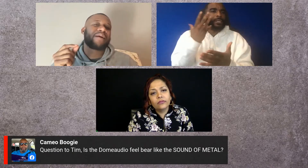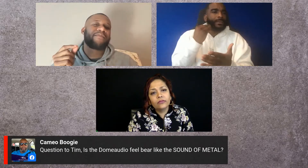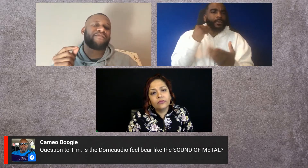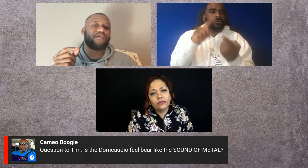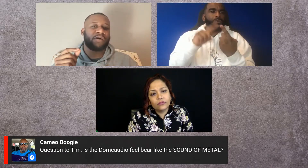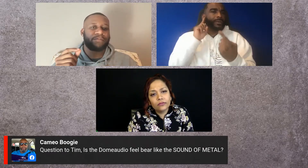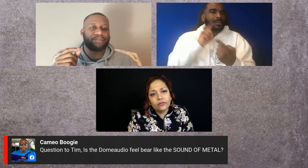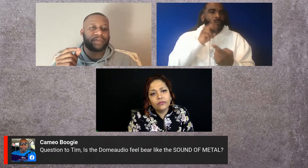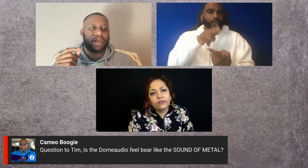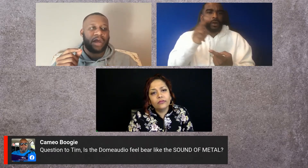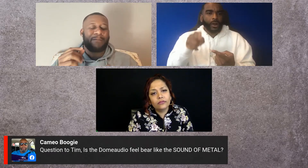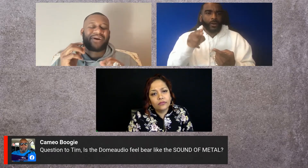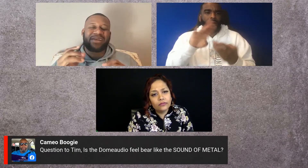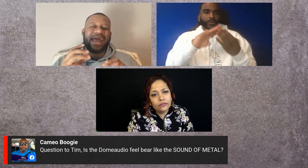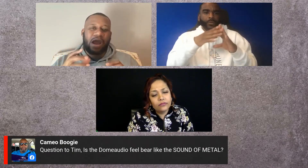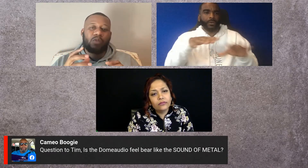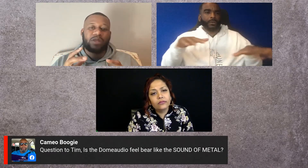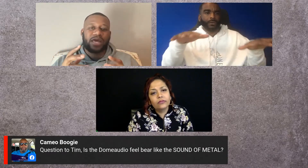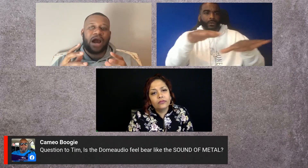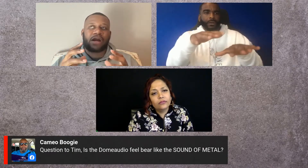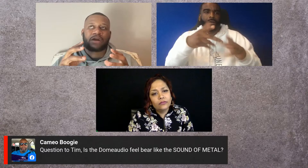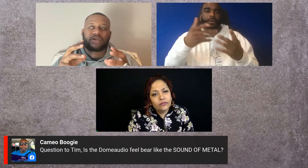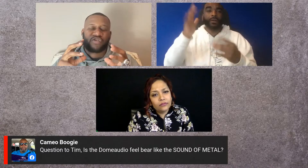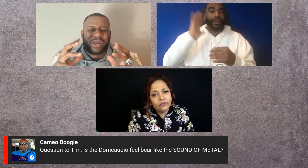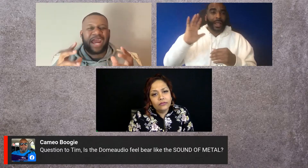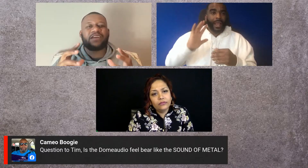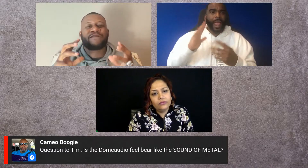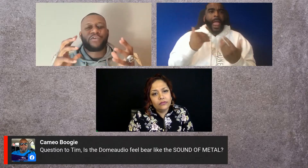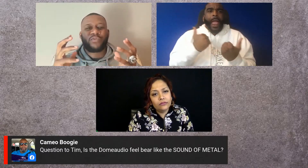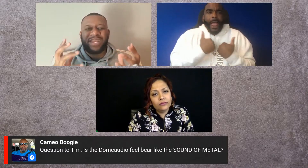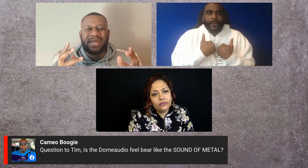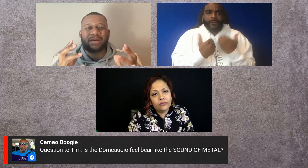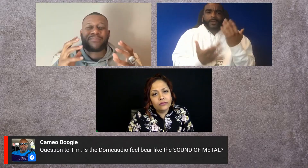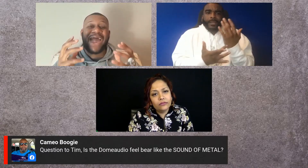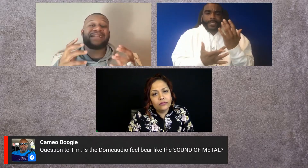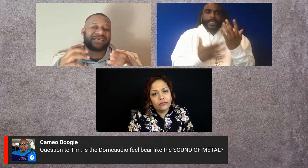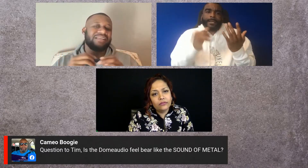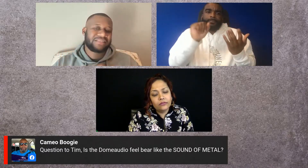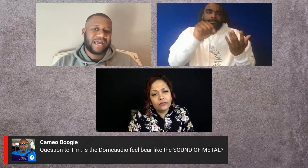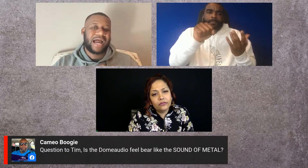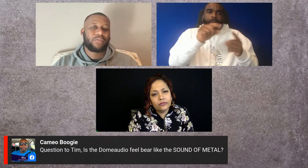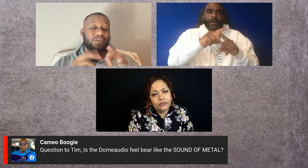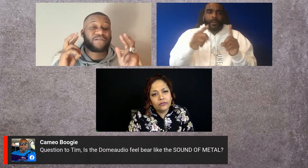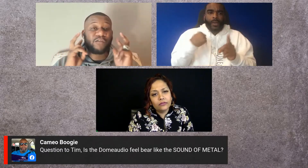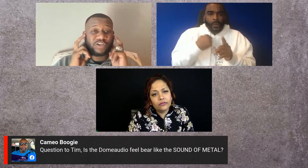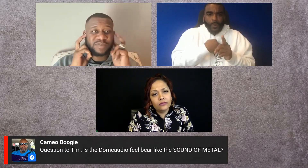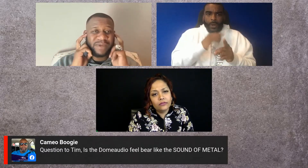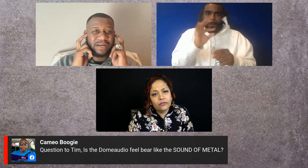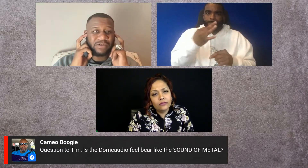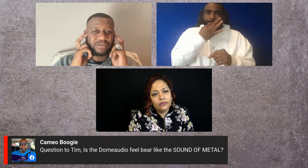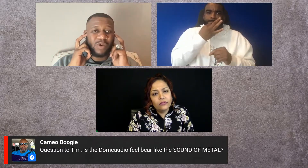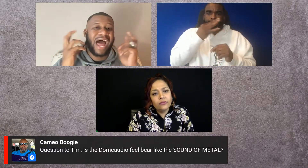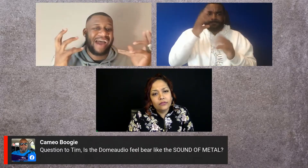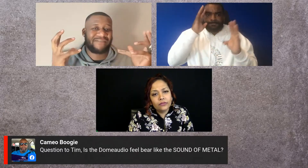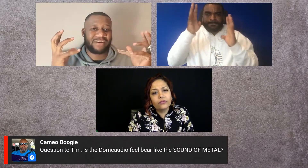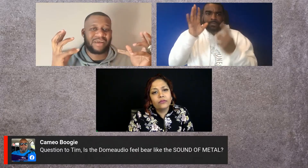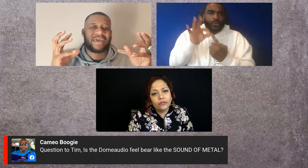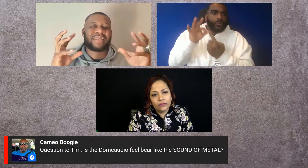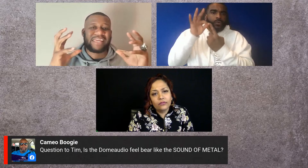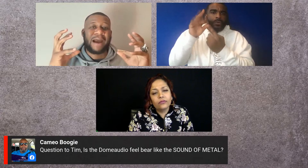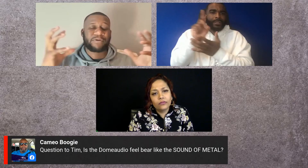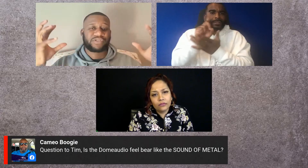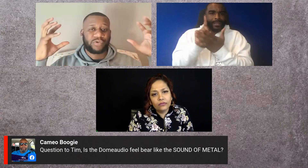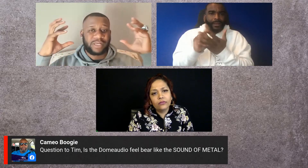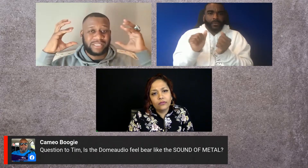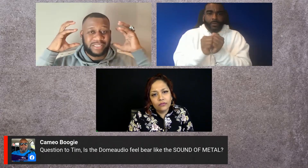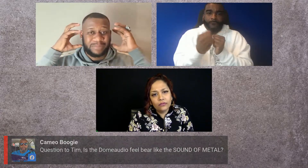something there before. But now with our creative, unique, patented design with 4 speakers while having